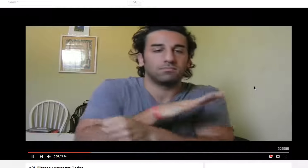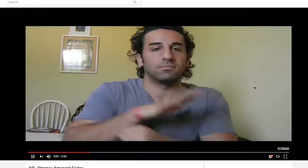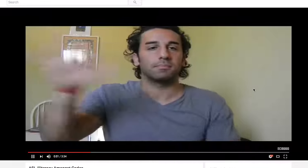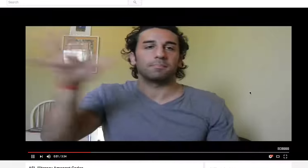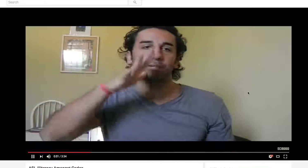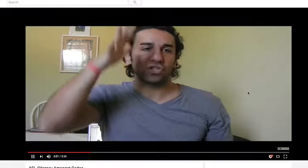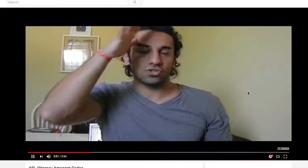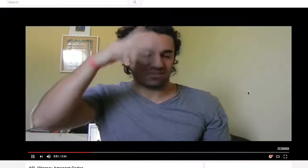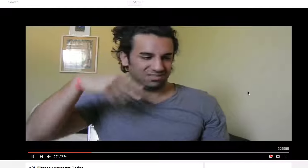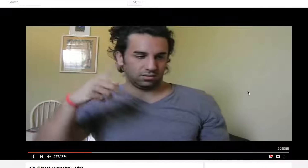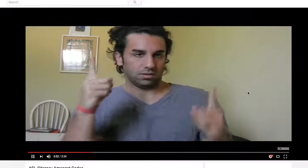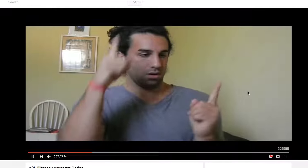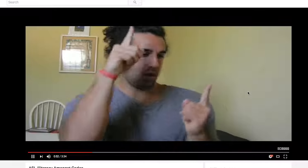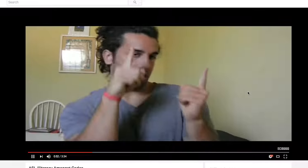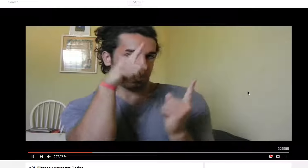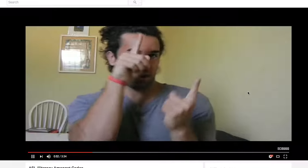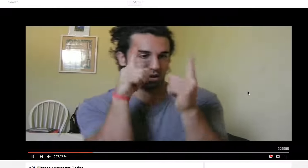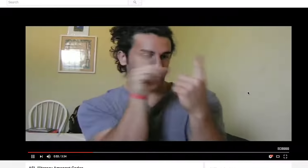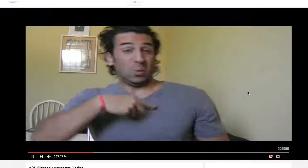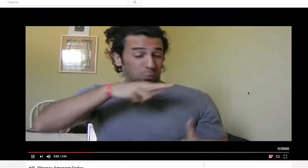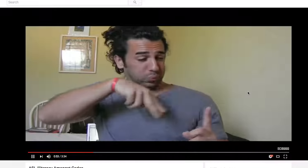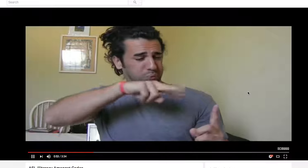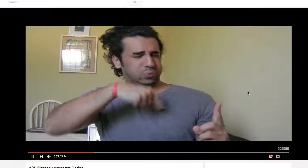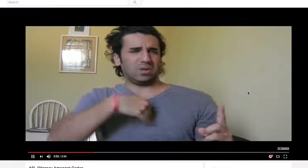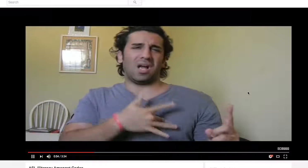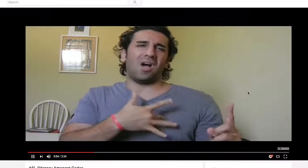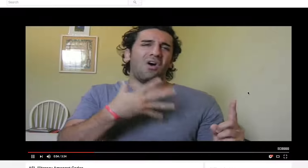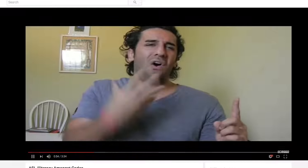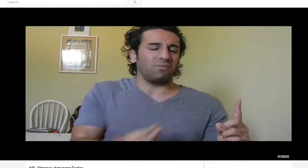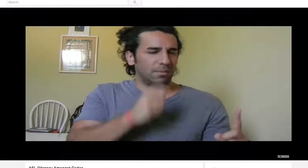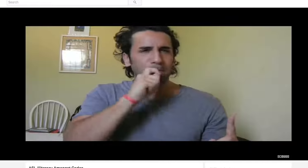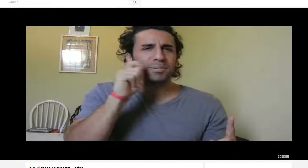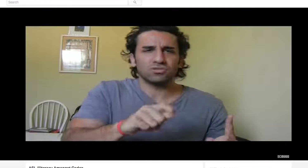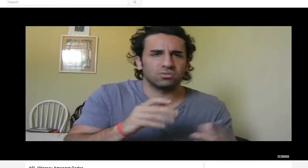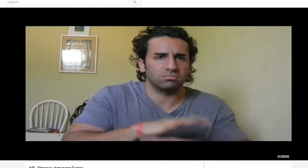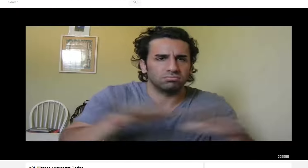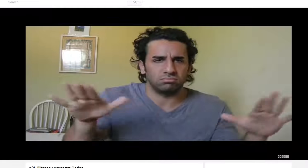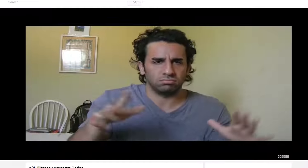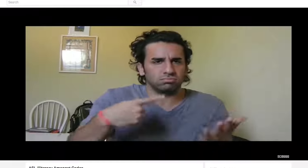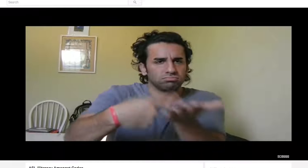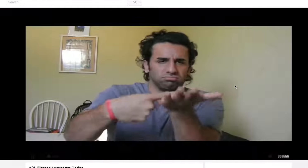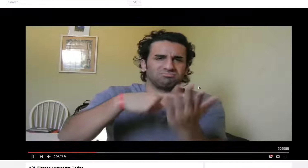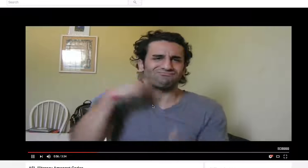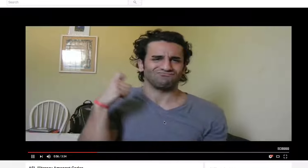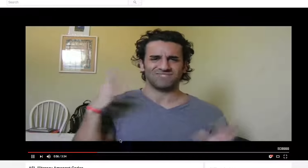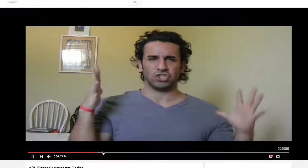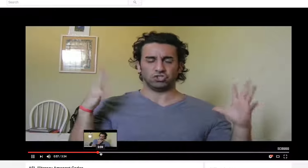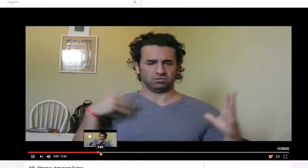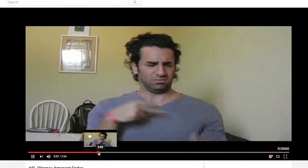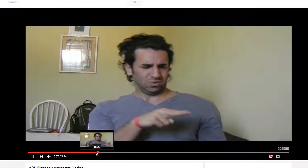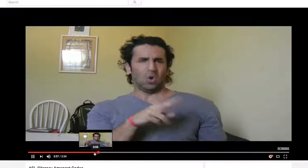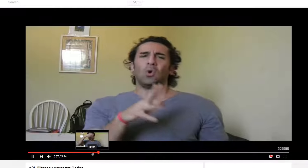As a consequence of that, the children then have very unintelligible speech. And as a result